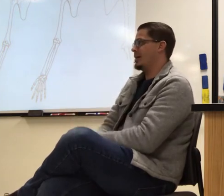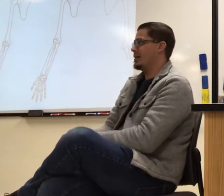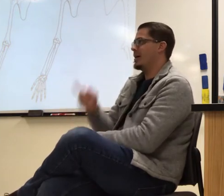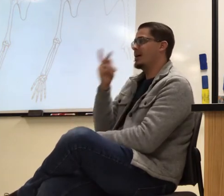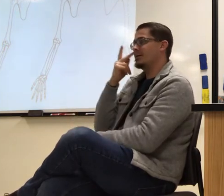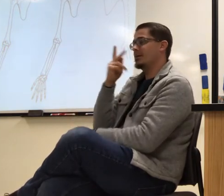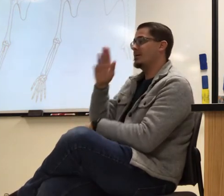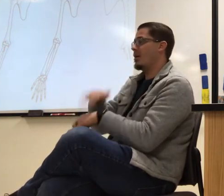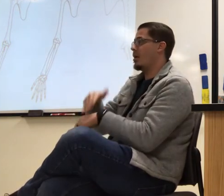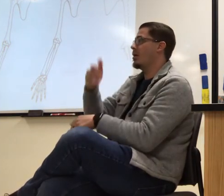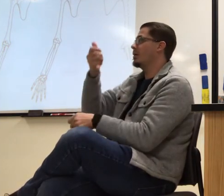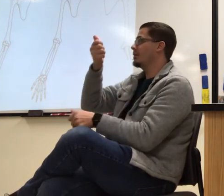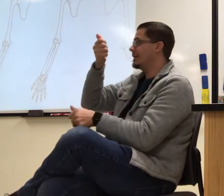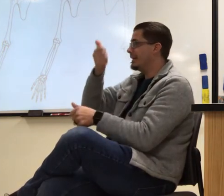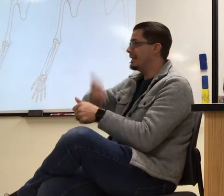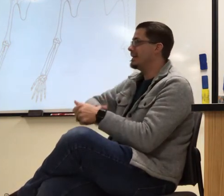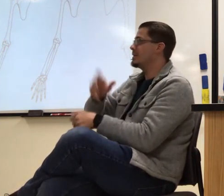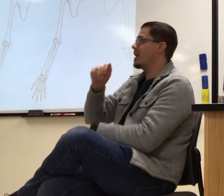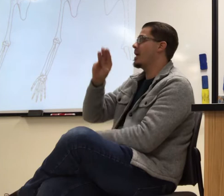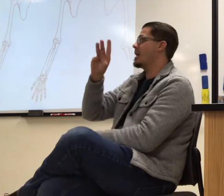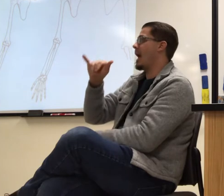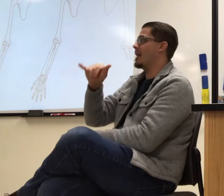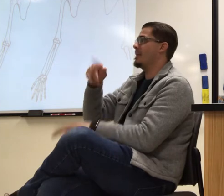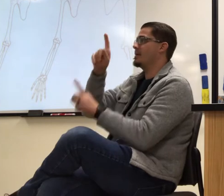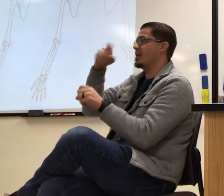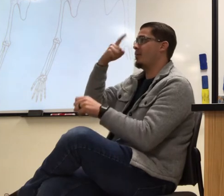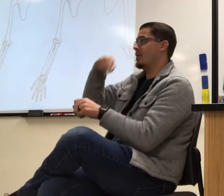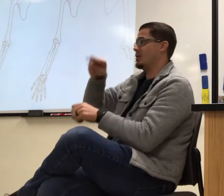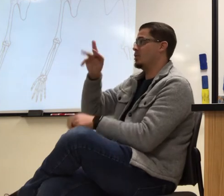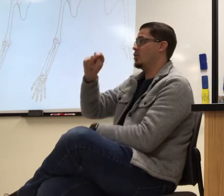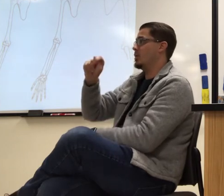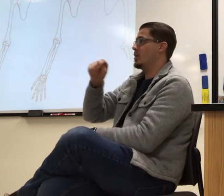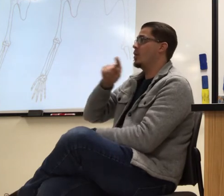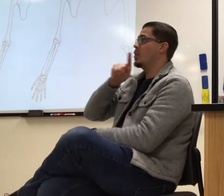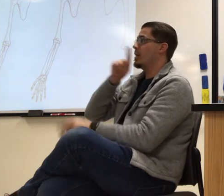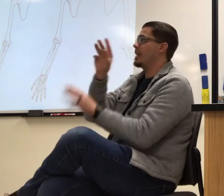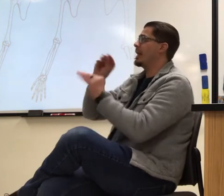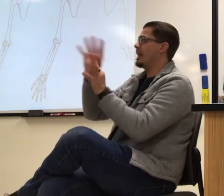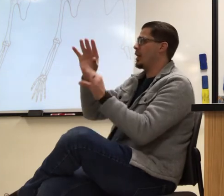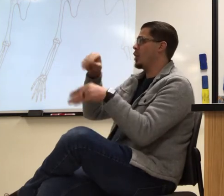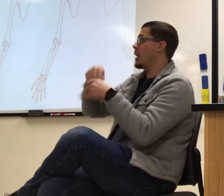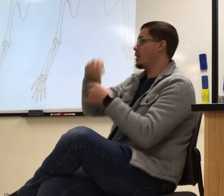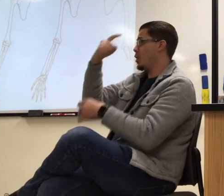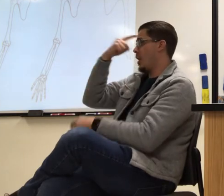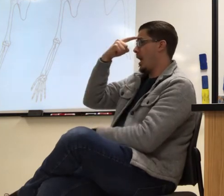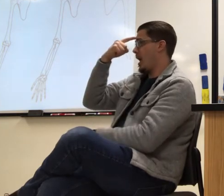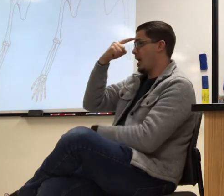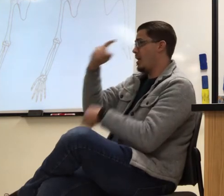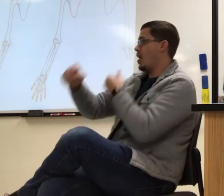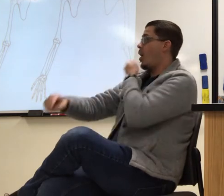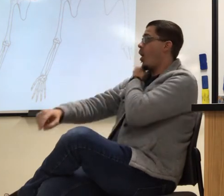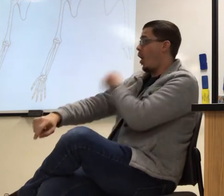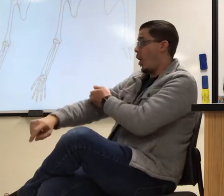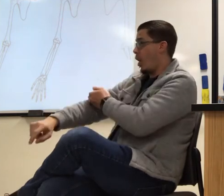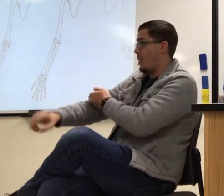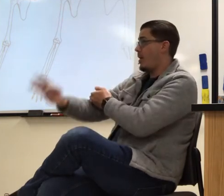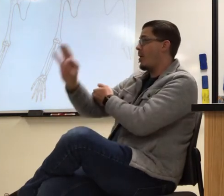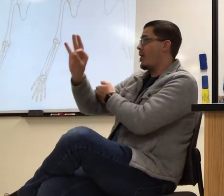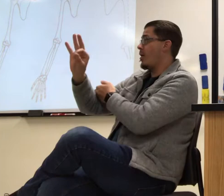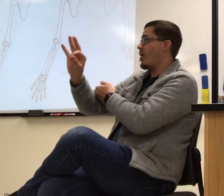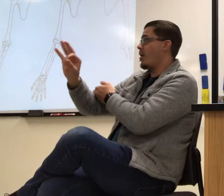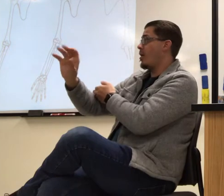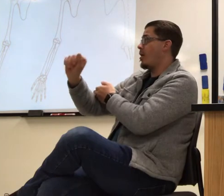on every anatomy test for this unit. So keep very clear in your head, arm and forearm, throughout this lecture,